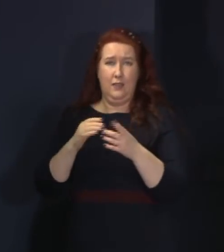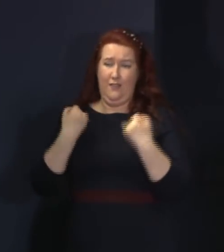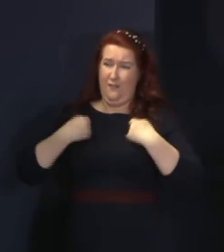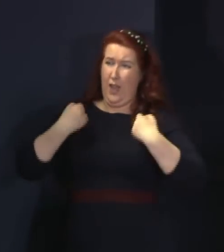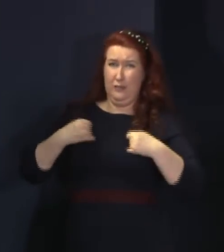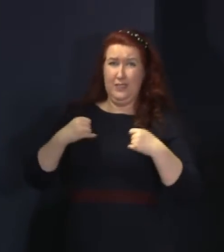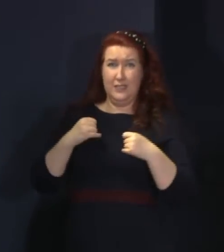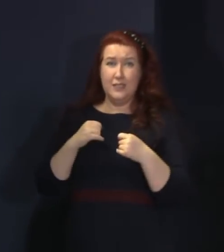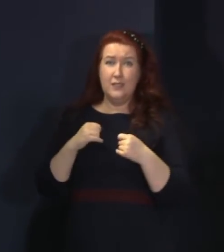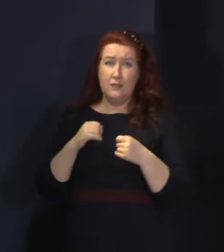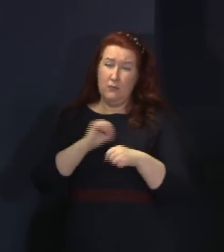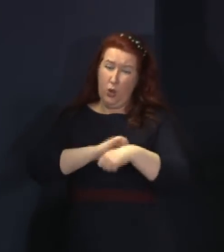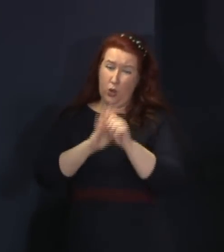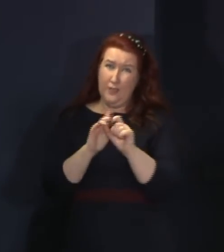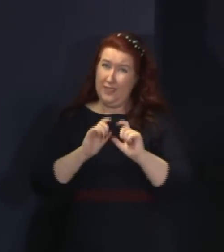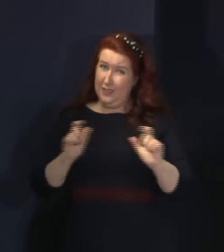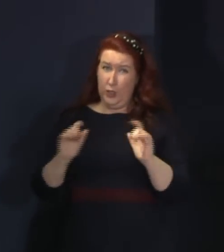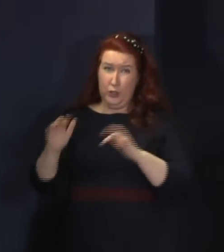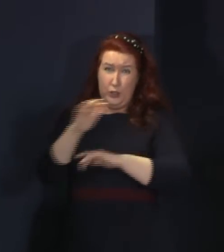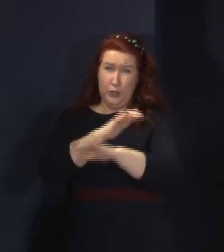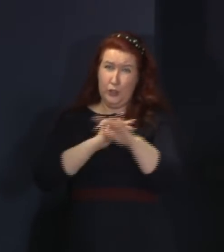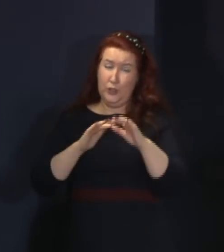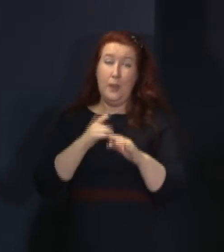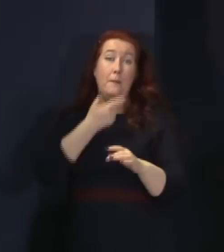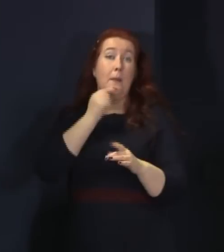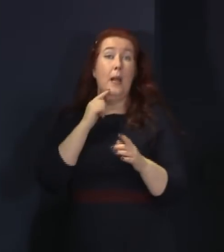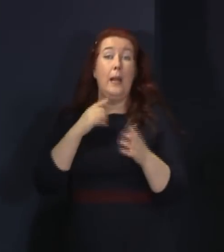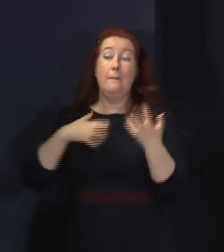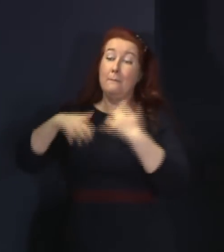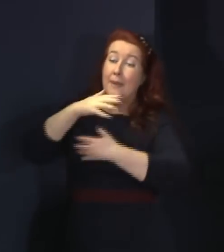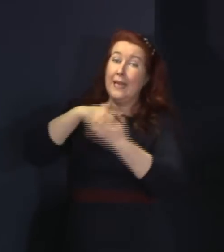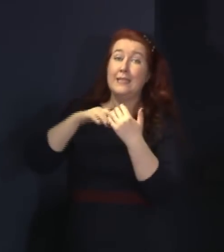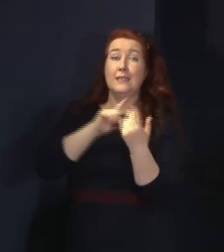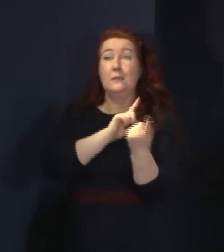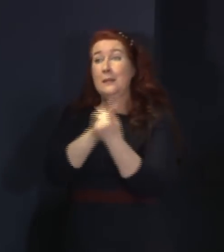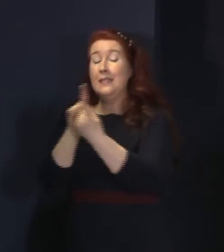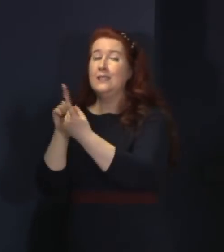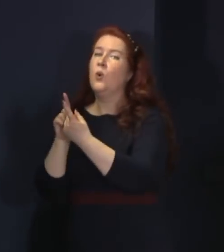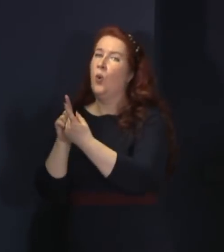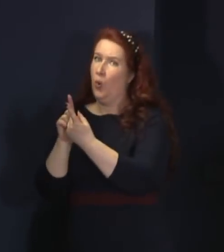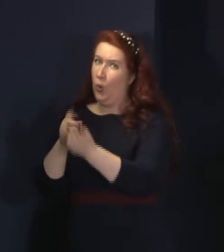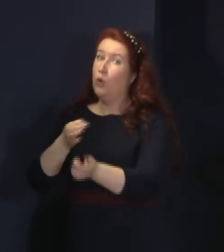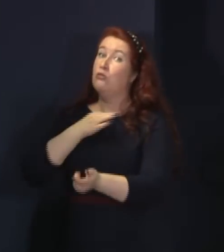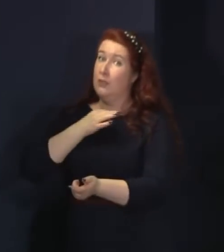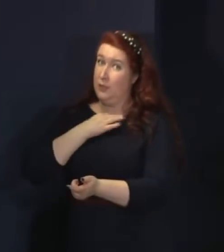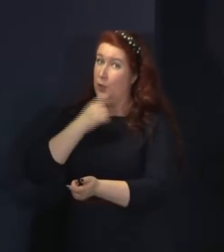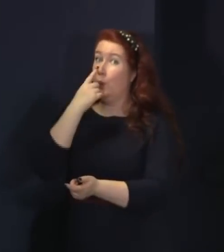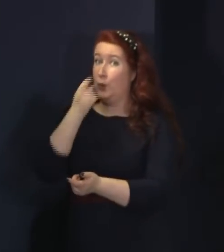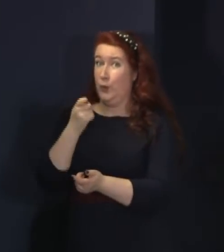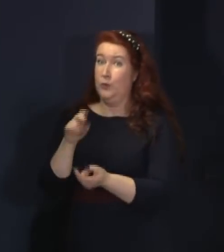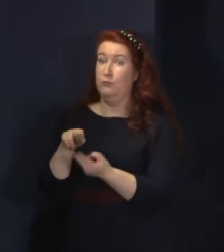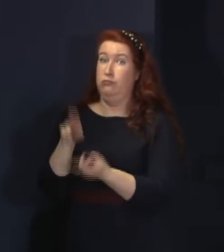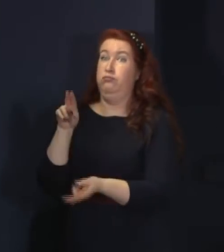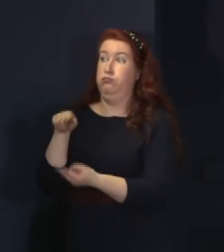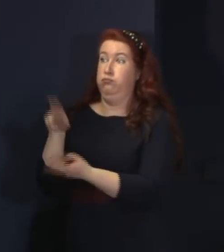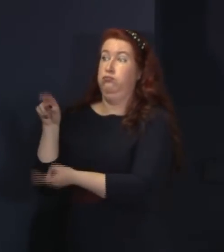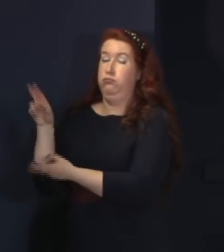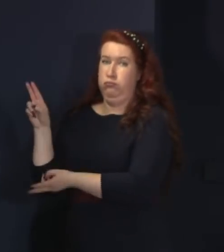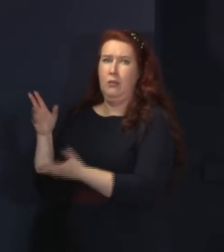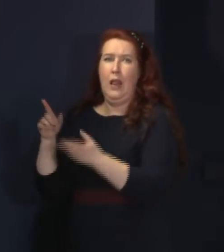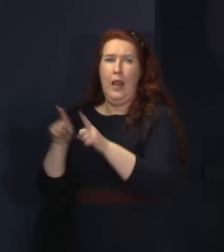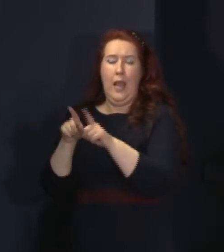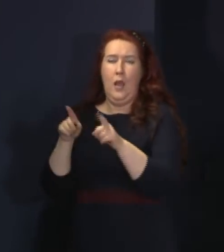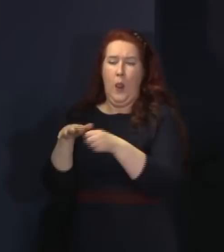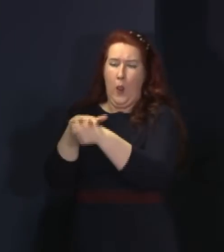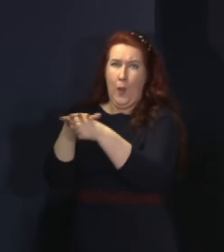now, and as more and more people come together, there is always the very real risk that we'll start to see some of these localised outbreaks, as we've